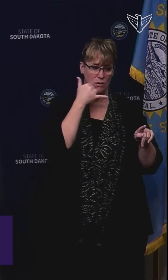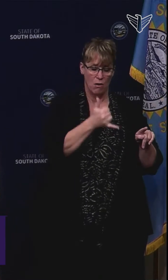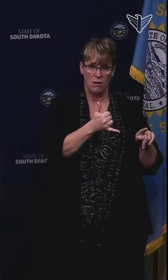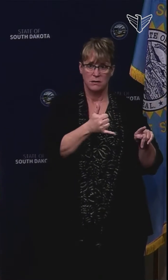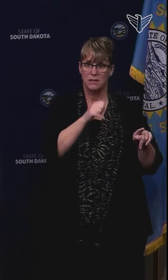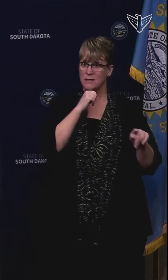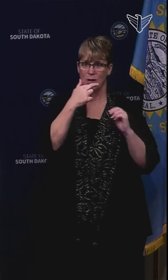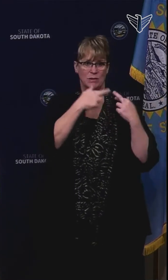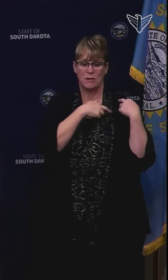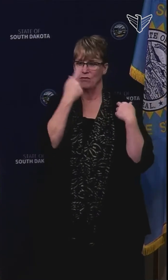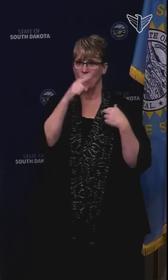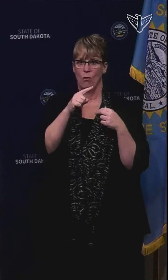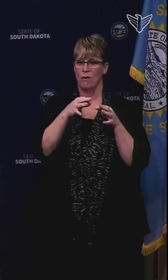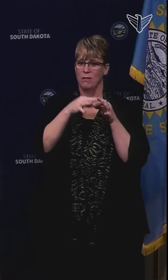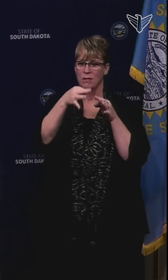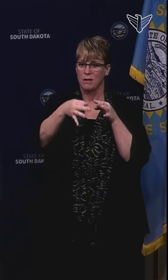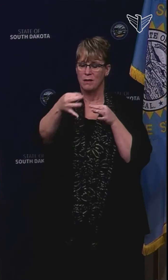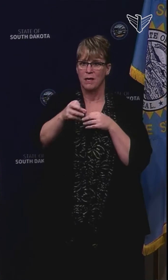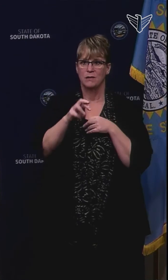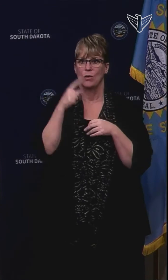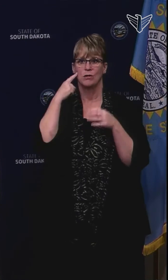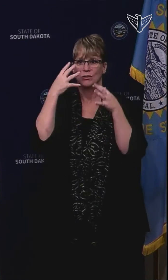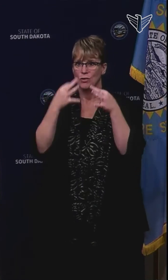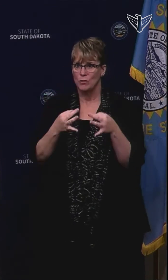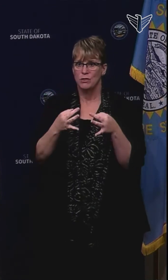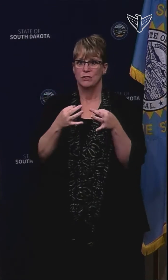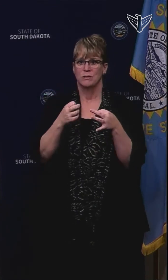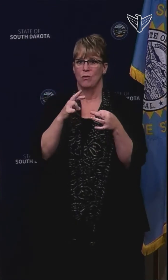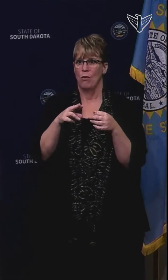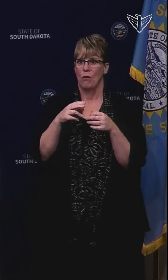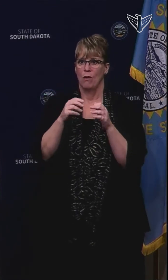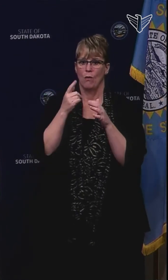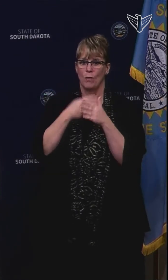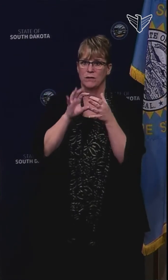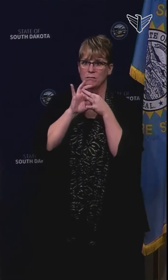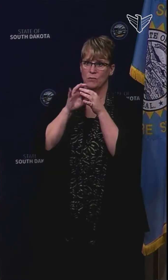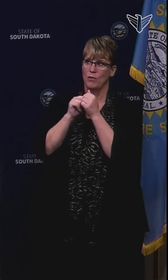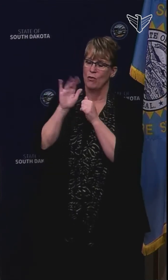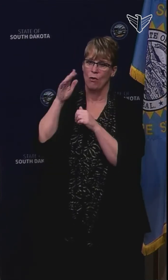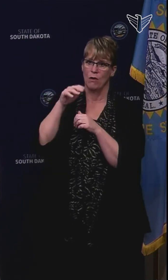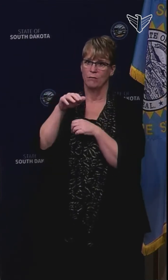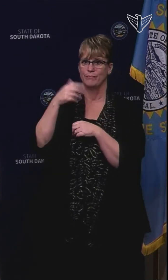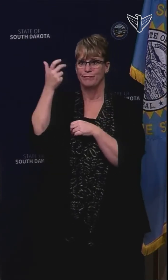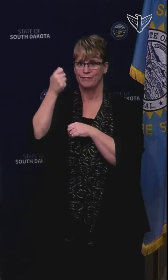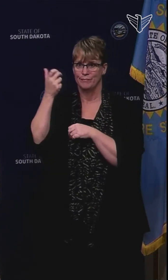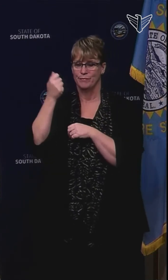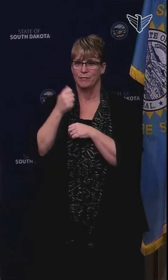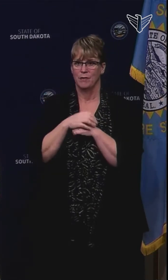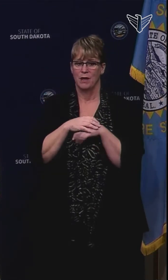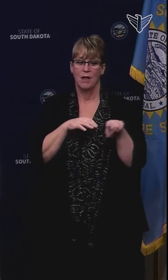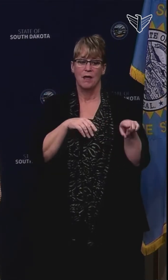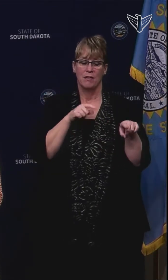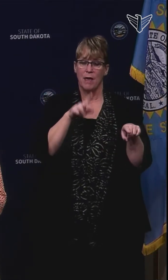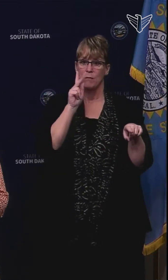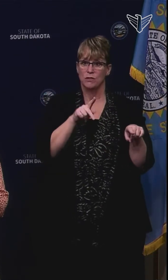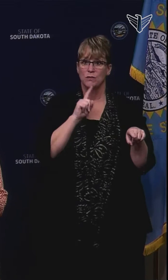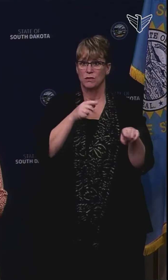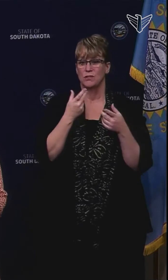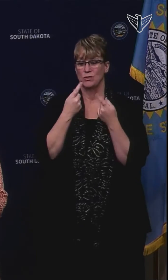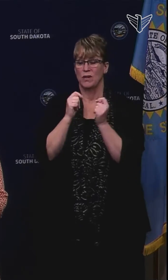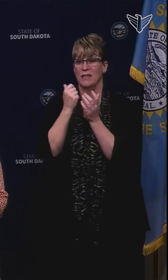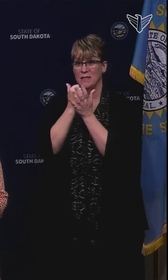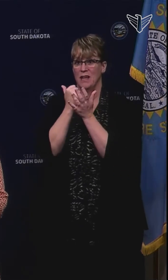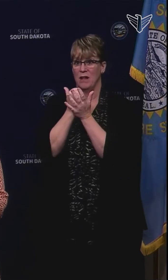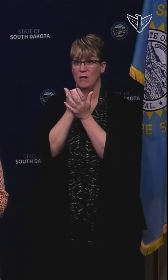regulations or even the delays or the determinations that may be relevant to your claim. And they are sincerely trying to help you as we work through